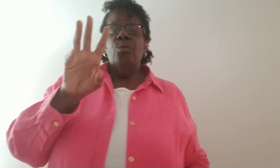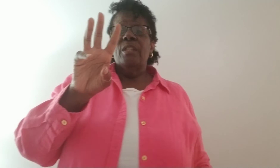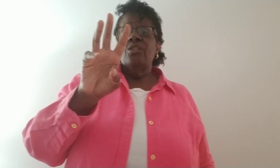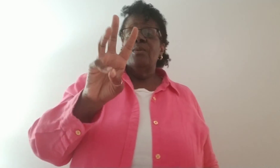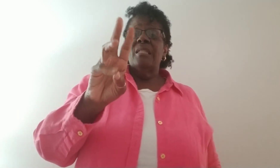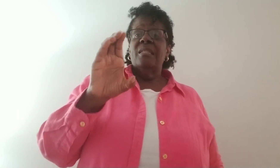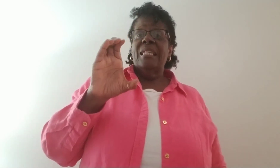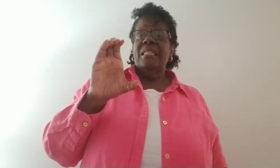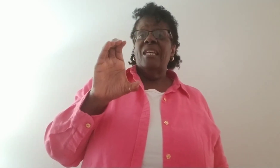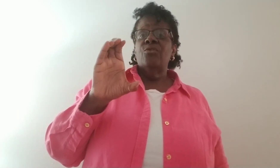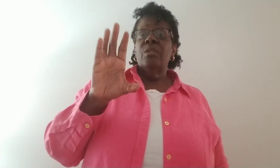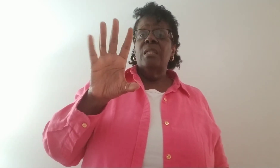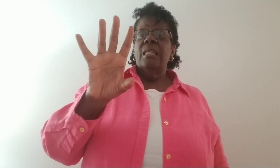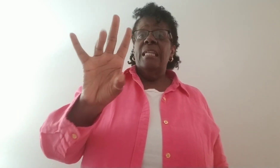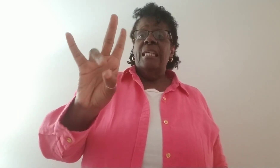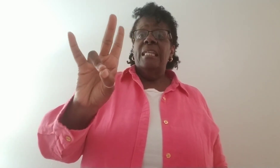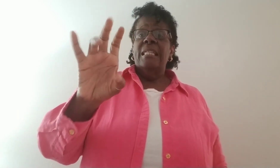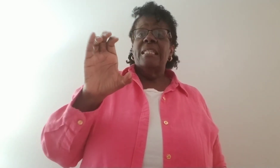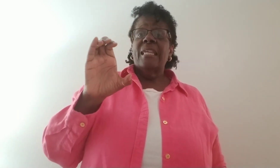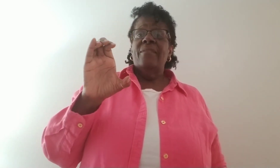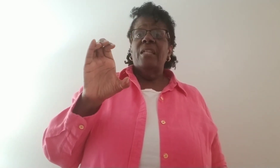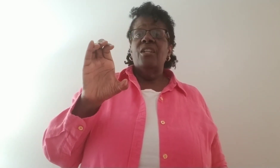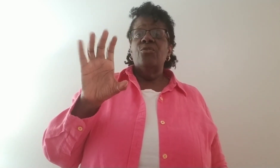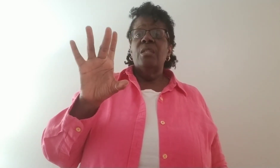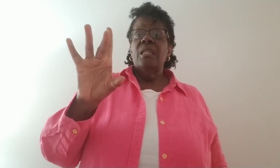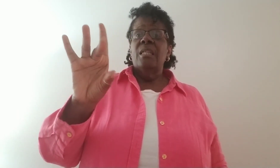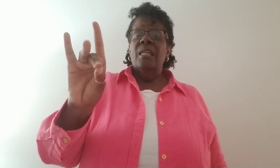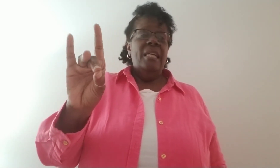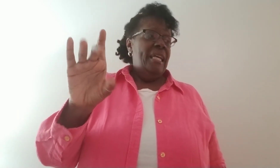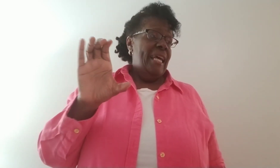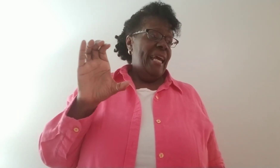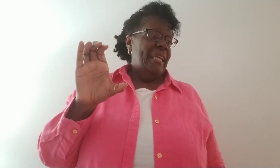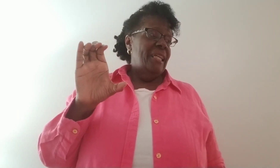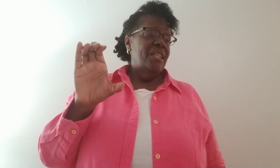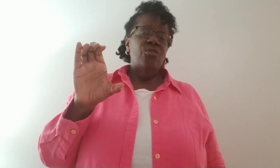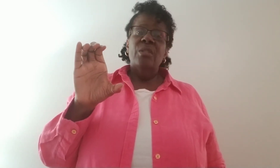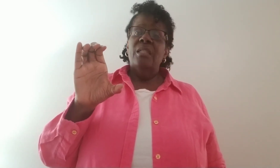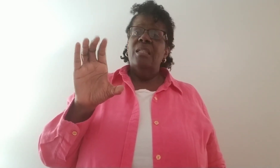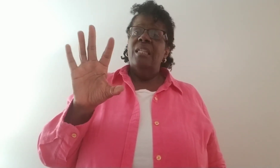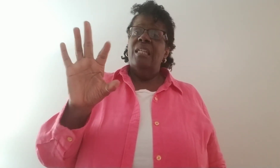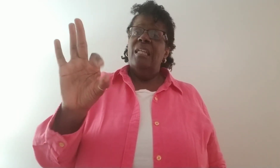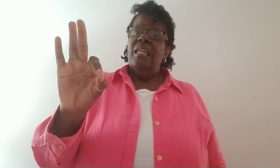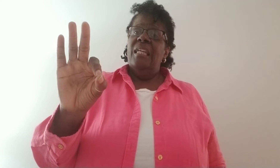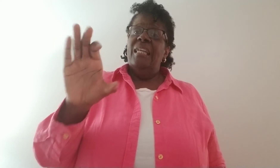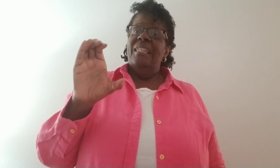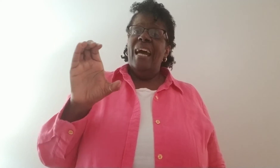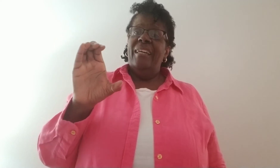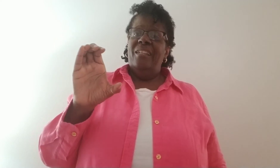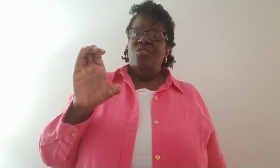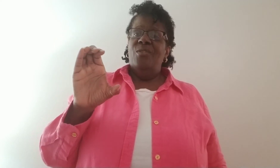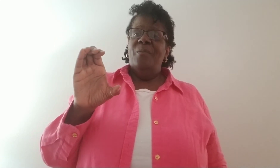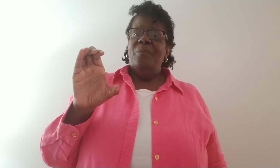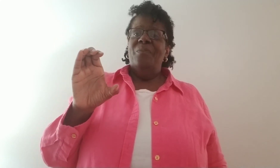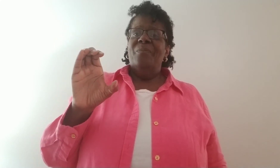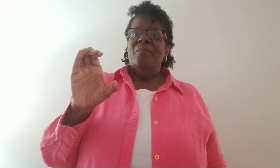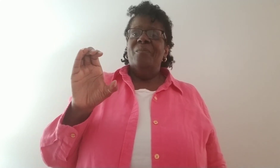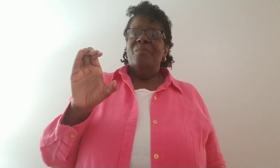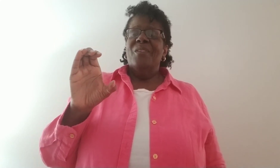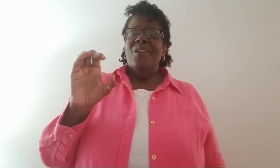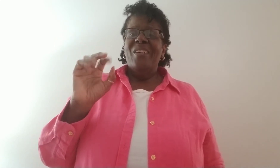do 600, 700, 800, 900. Okay,